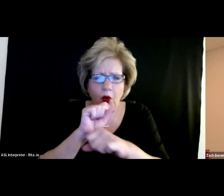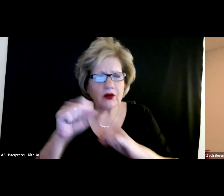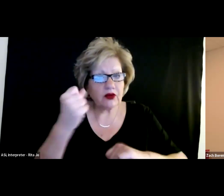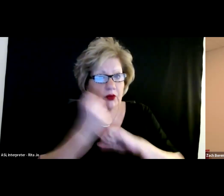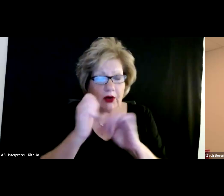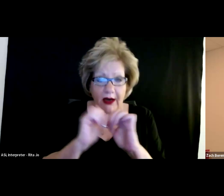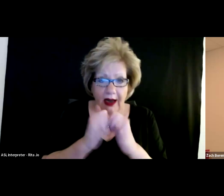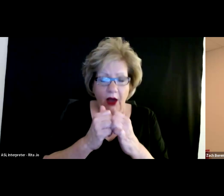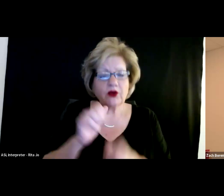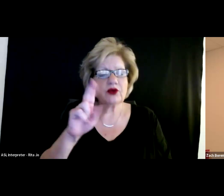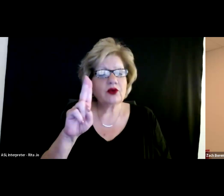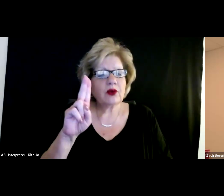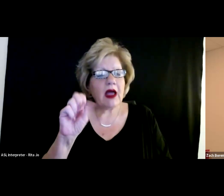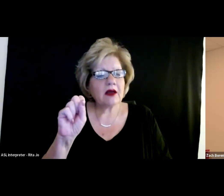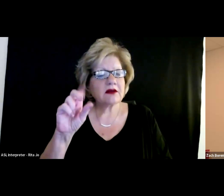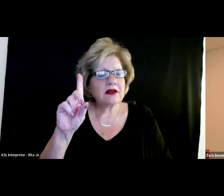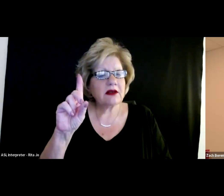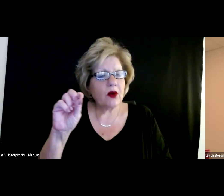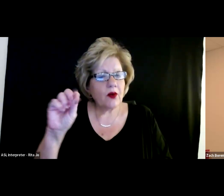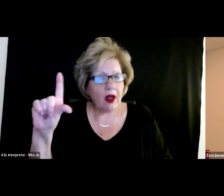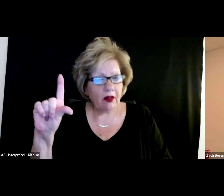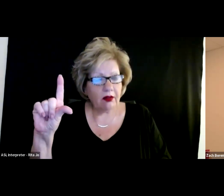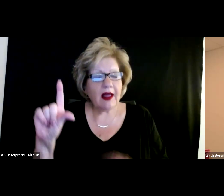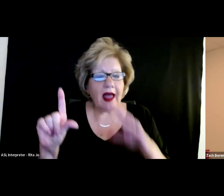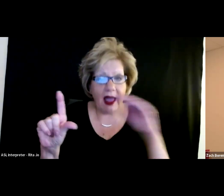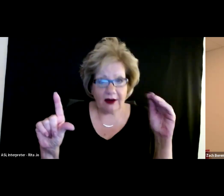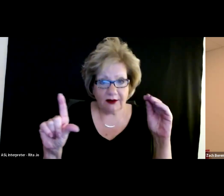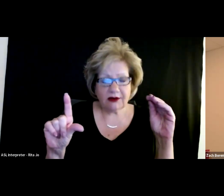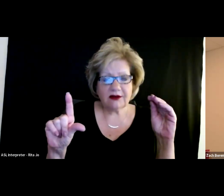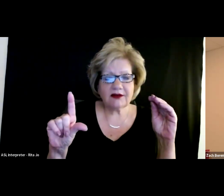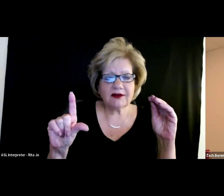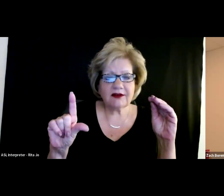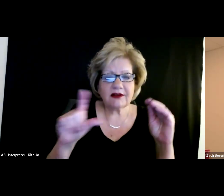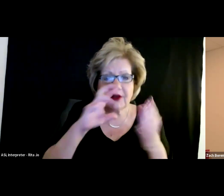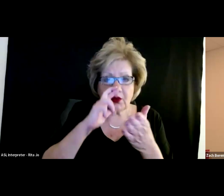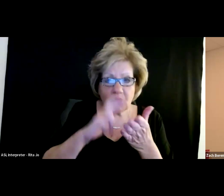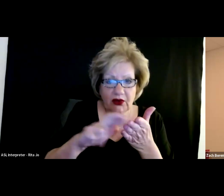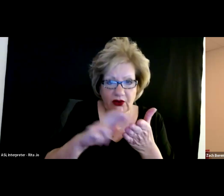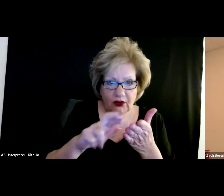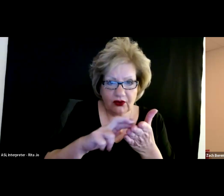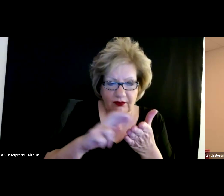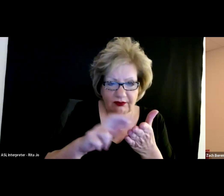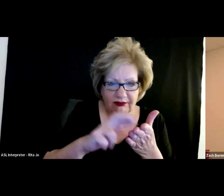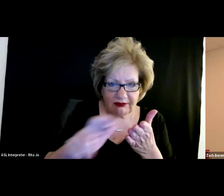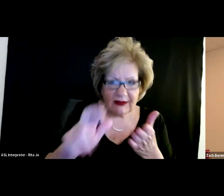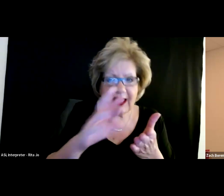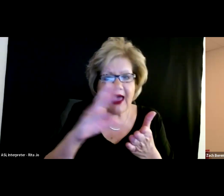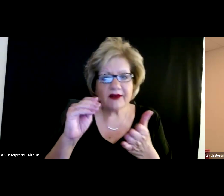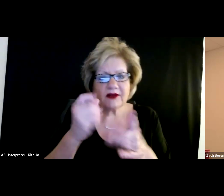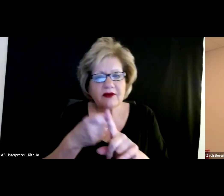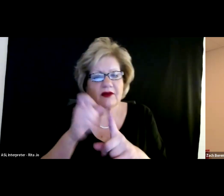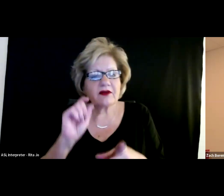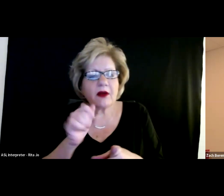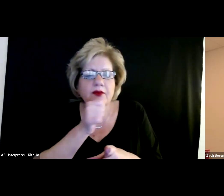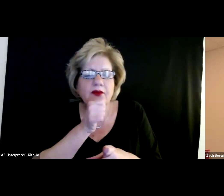U.S. Department of Labor and research, and and also through